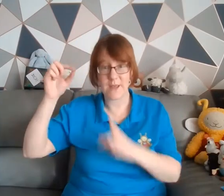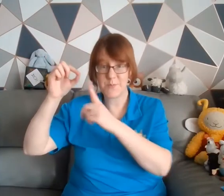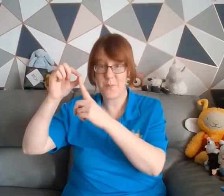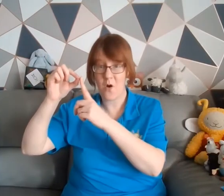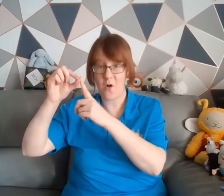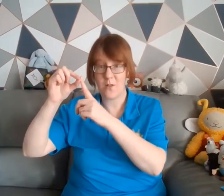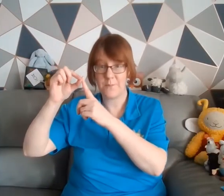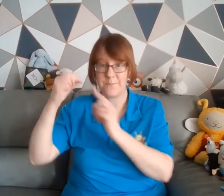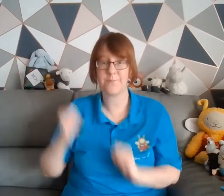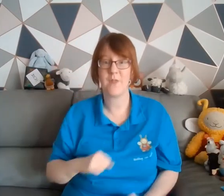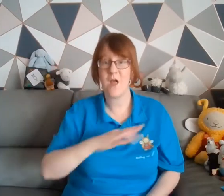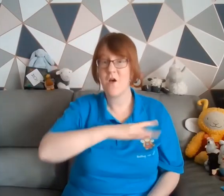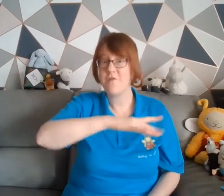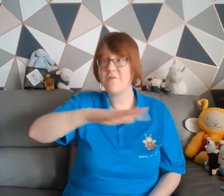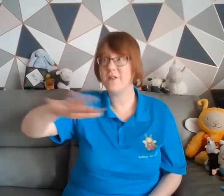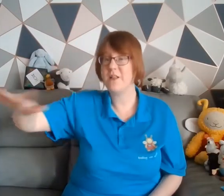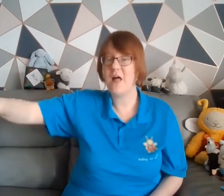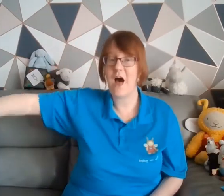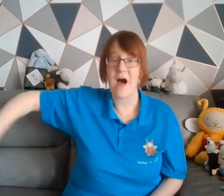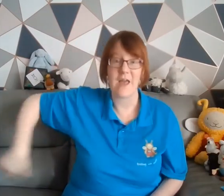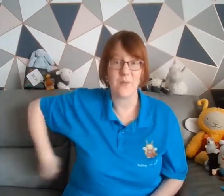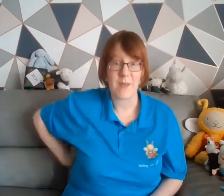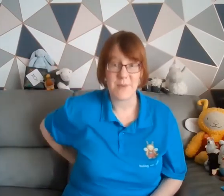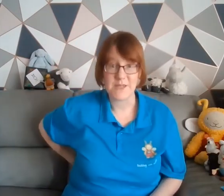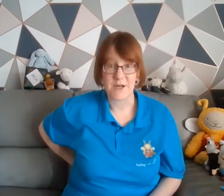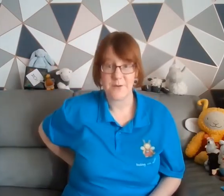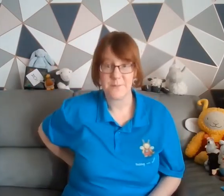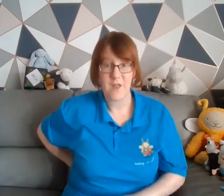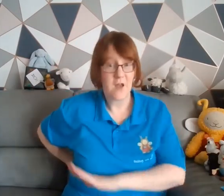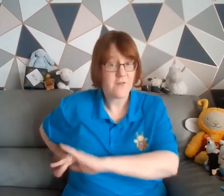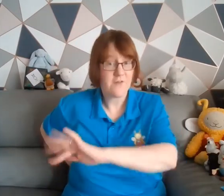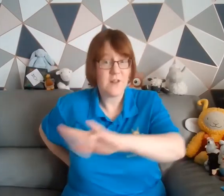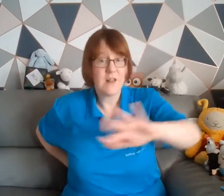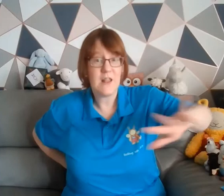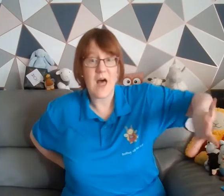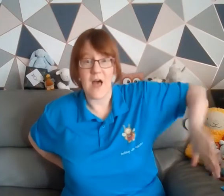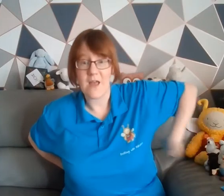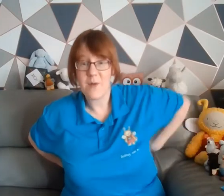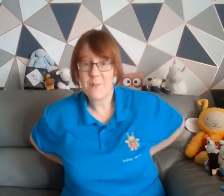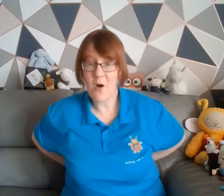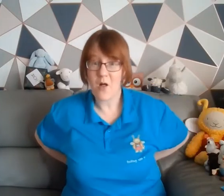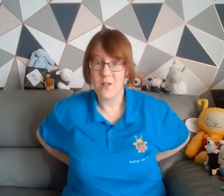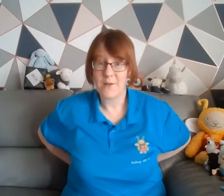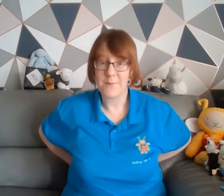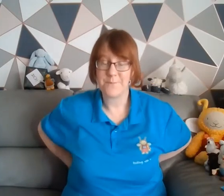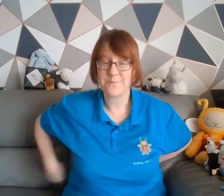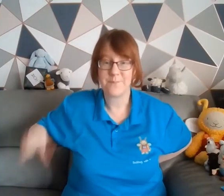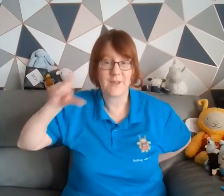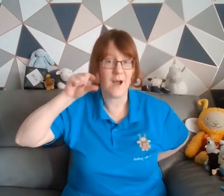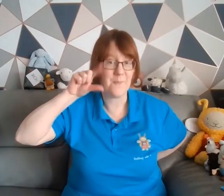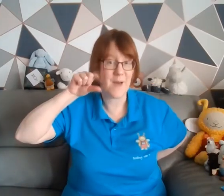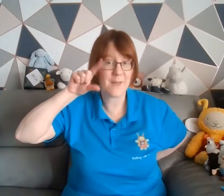named Paul. Fly away, Peter. Fly away, Paul. Come back,